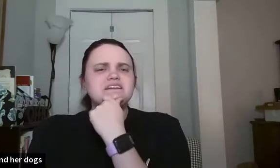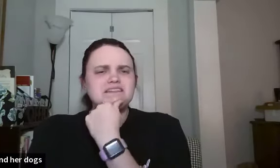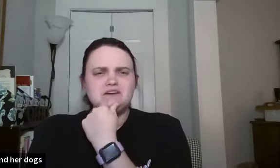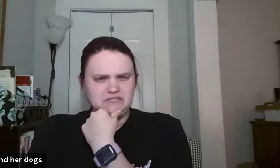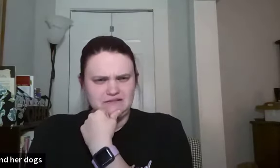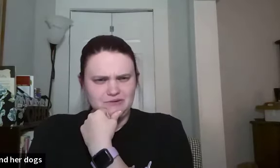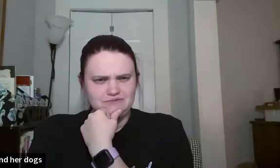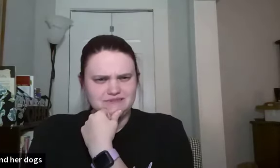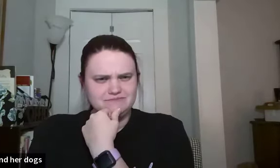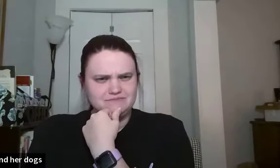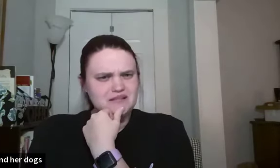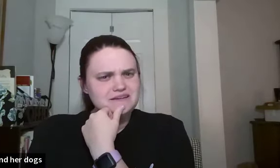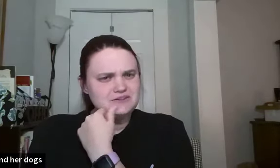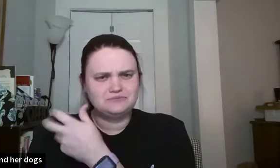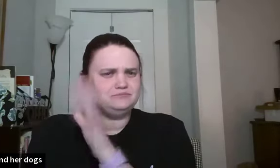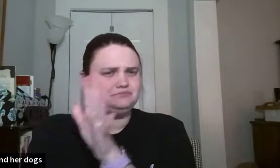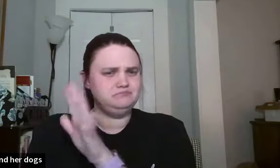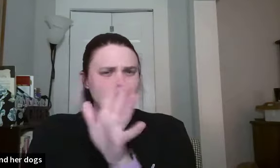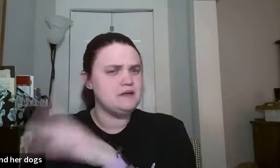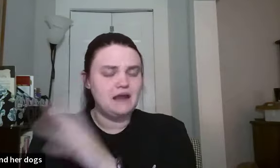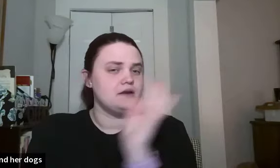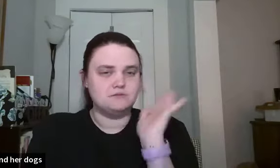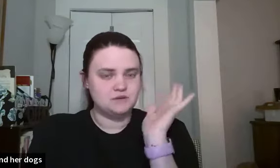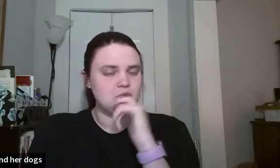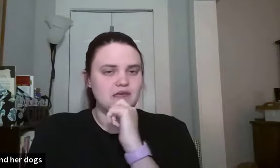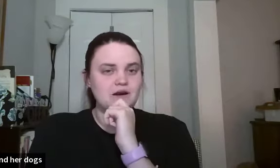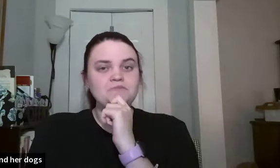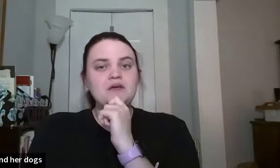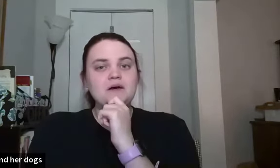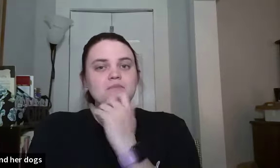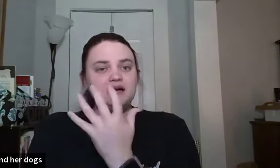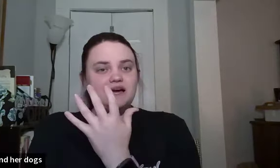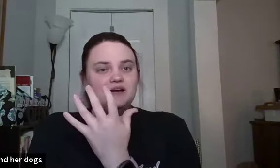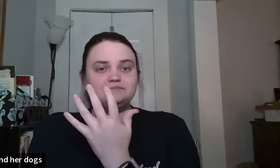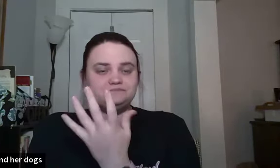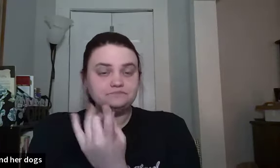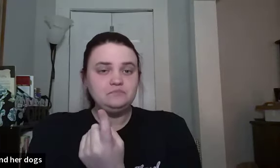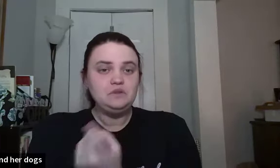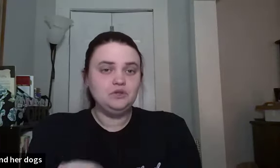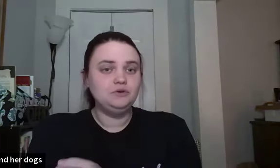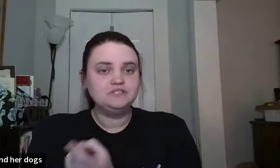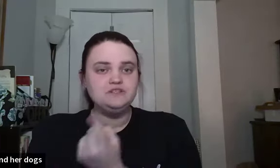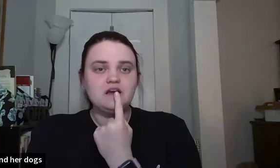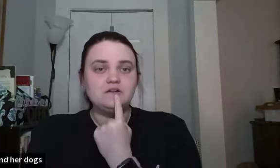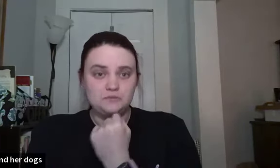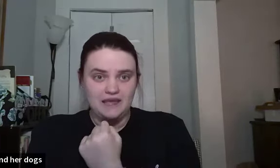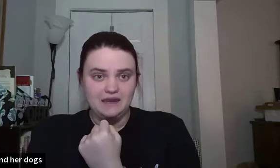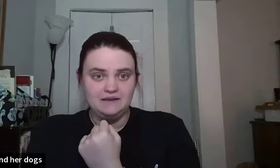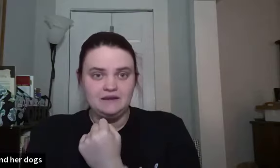a snake called yellow bellied or red bellied. I don't know. I'm trying to remember what they are. But you could do the color red